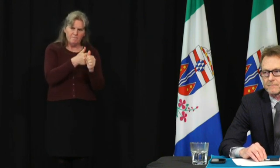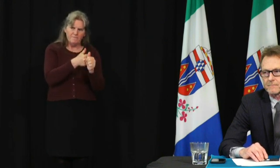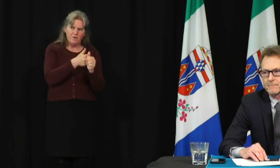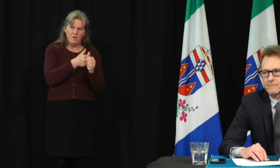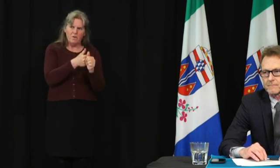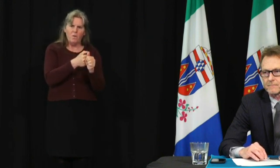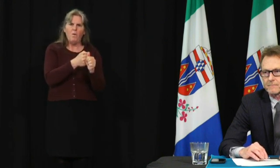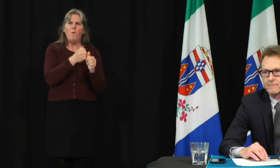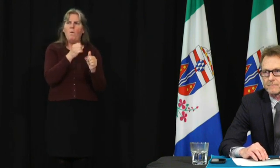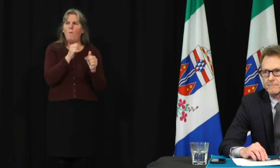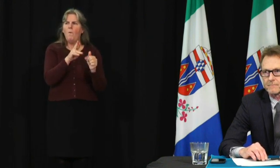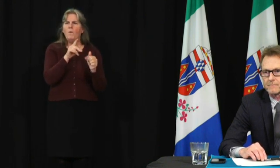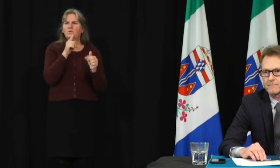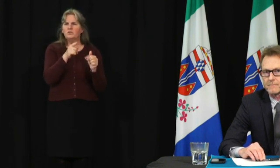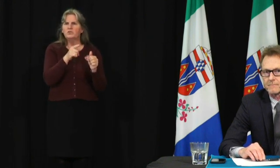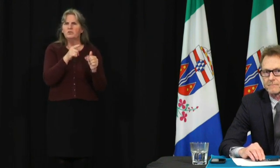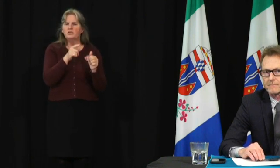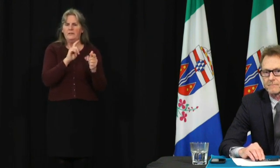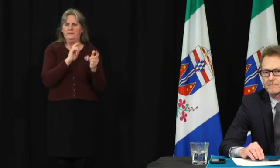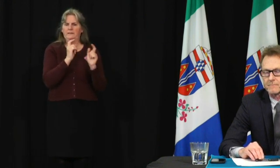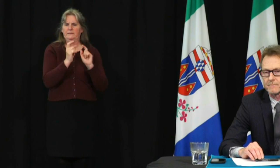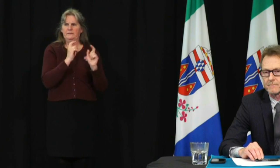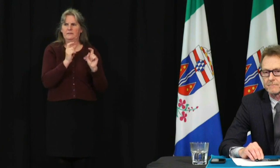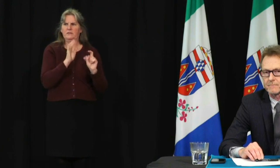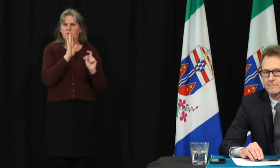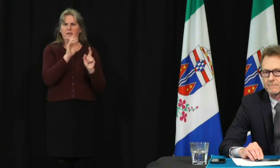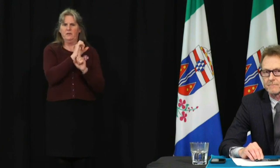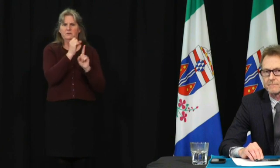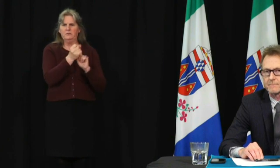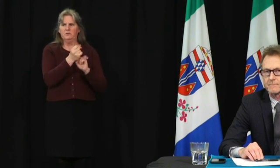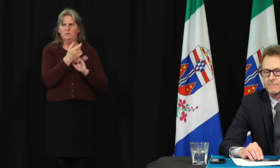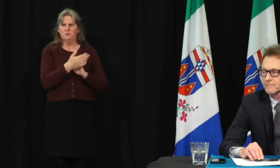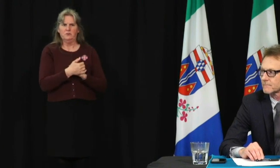these evolving phases look at changing their situation?